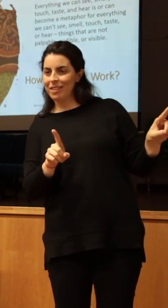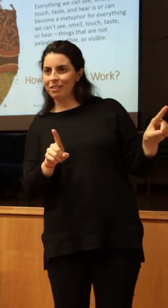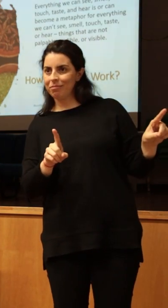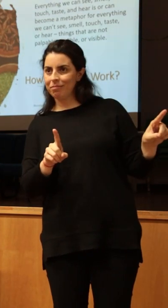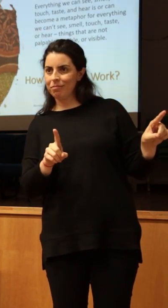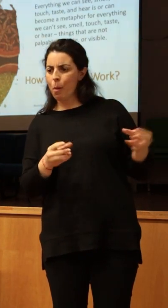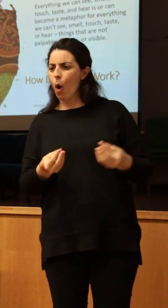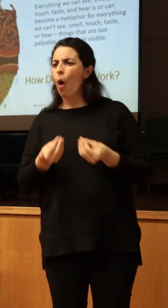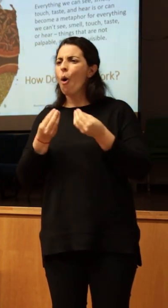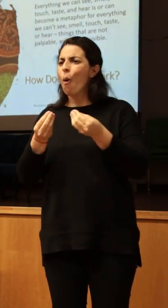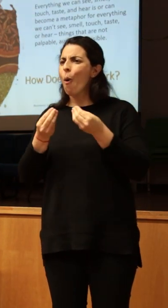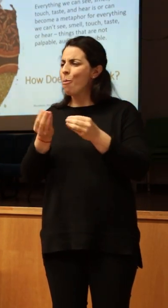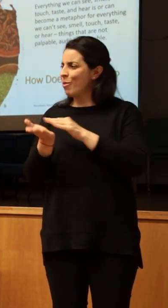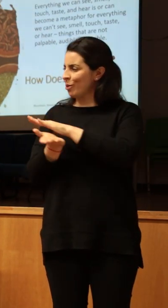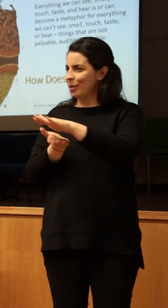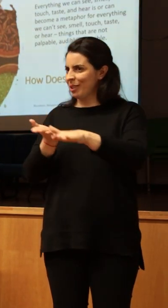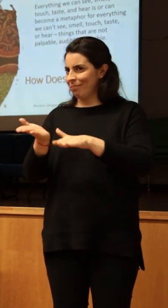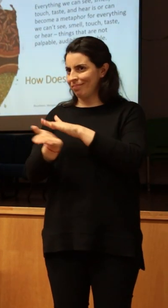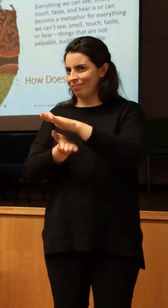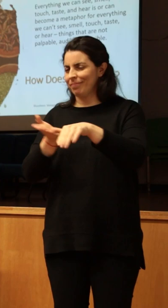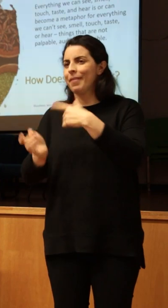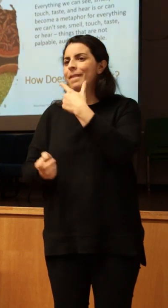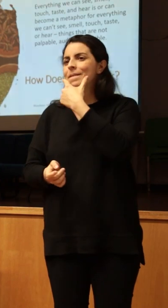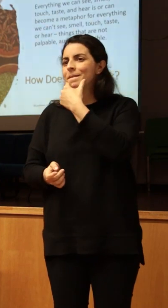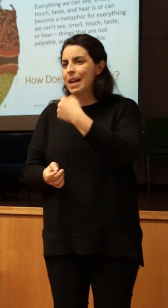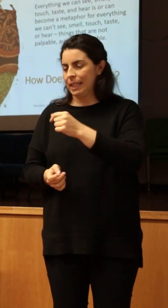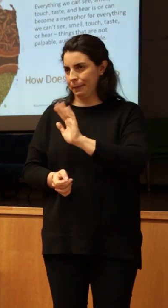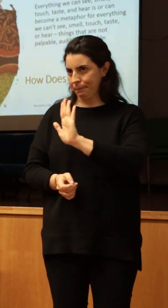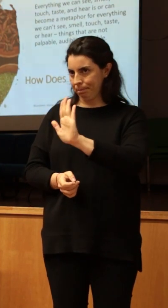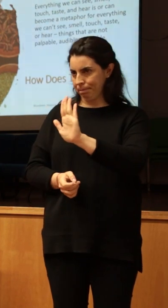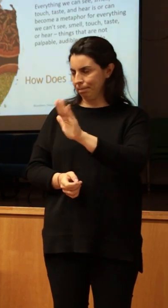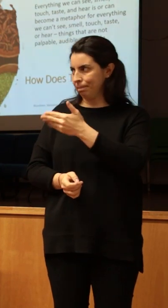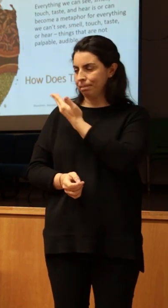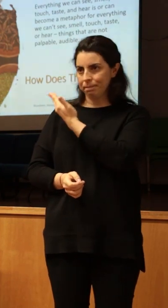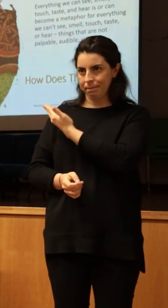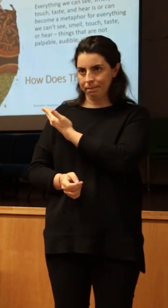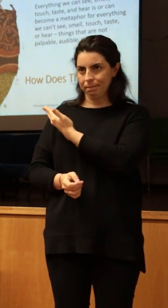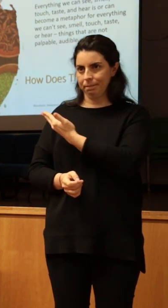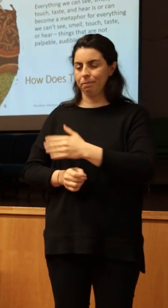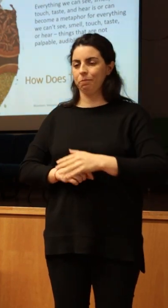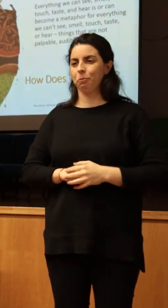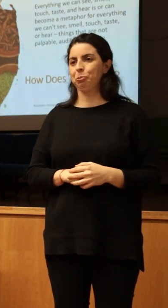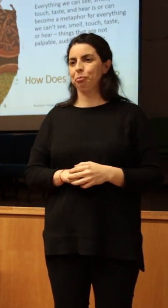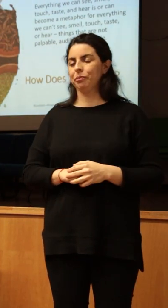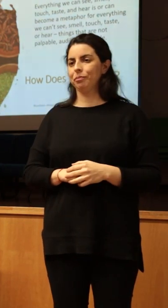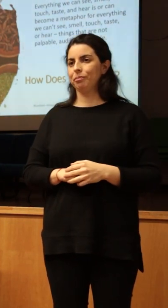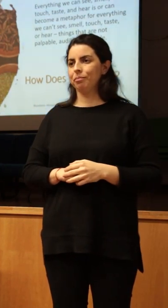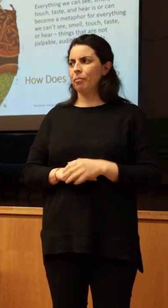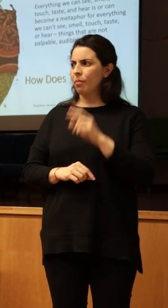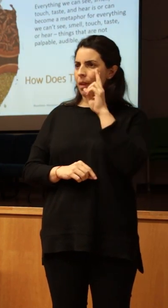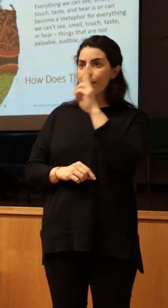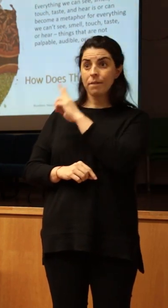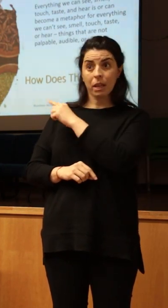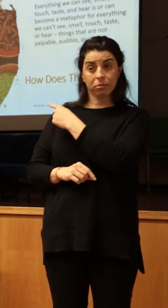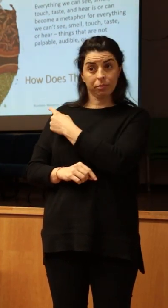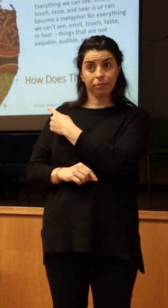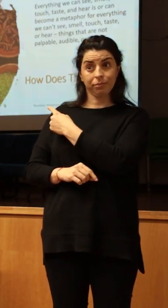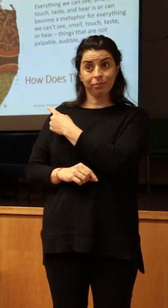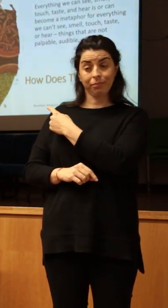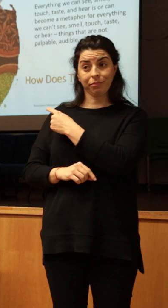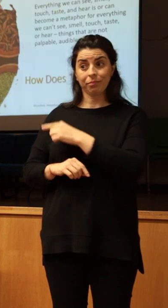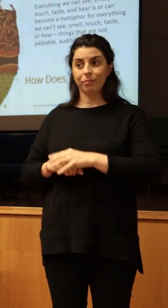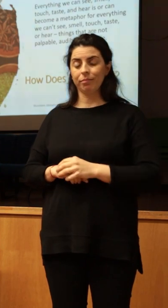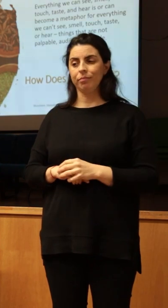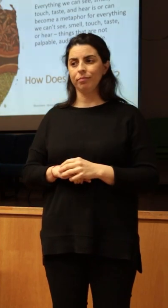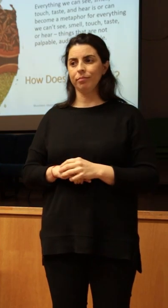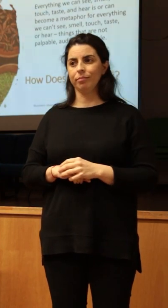funciona esto? Vamos a ver. Very simple. Muy simple. Okay. You see that on the left side, that's like a. Ven ahí lo que dice ahí. Todo lo que. Like